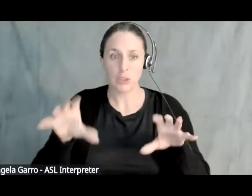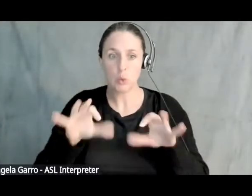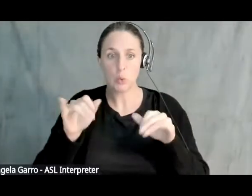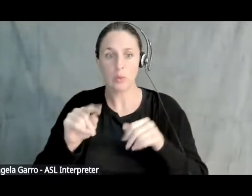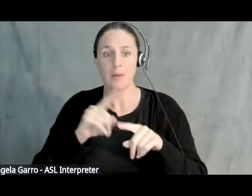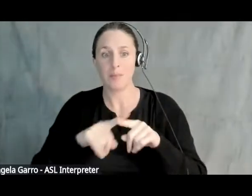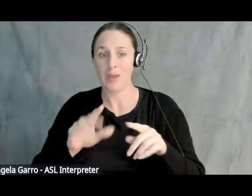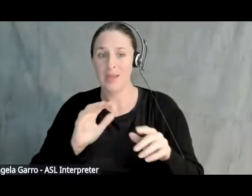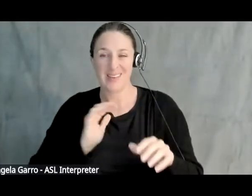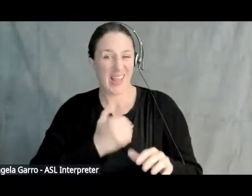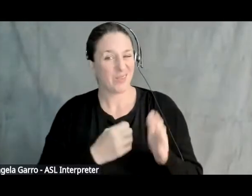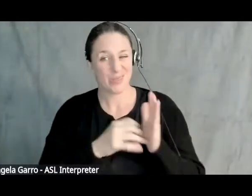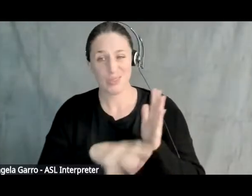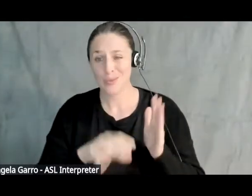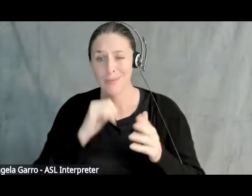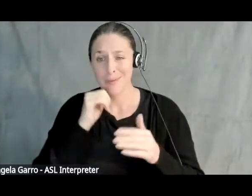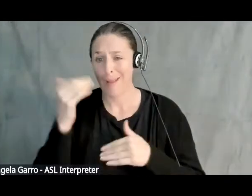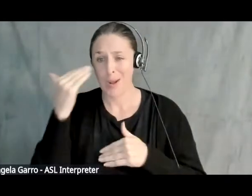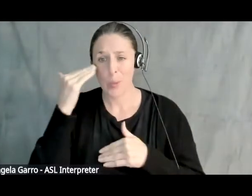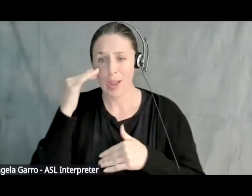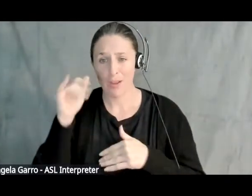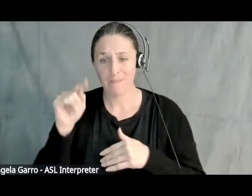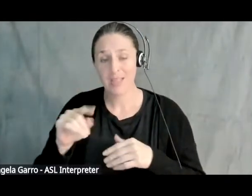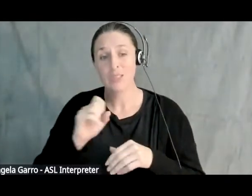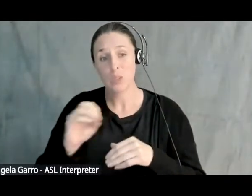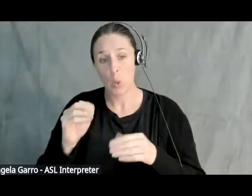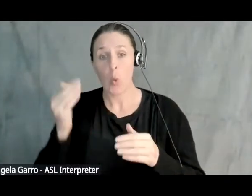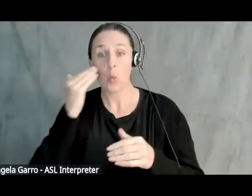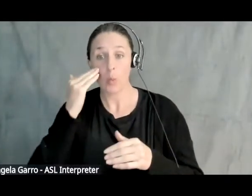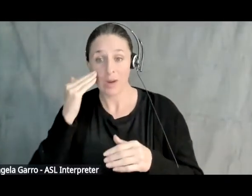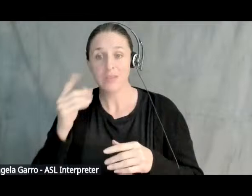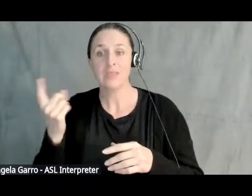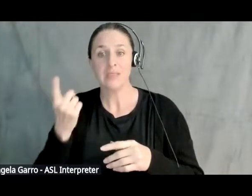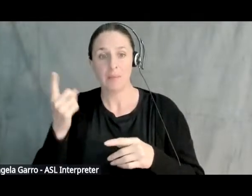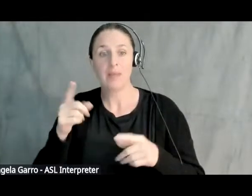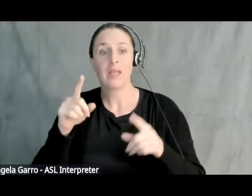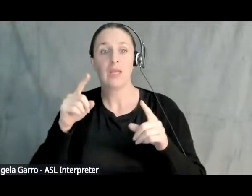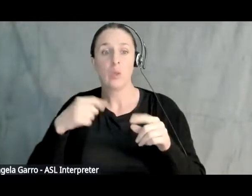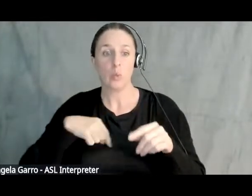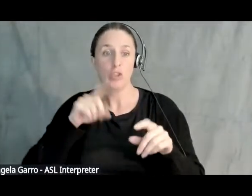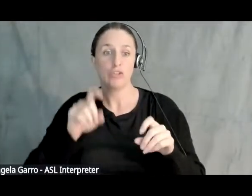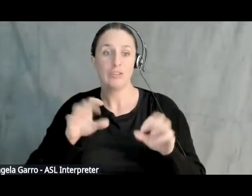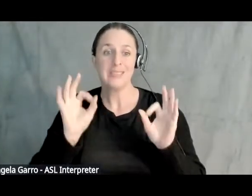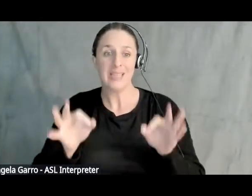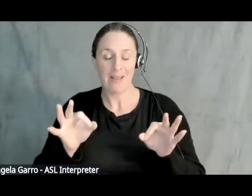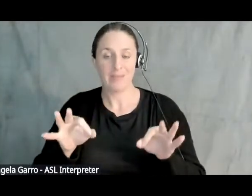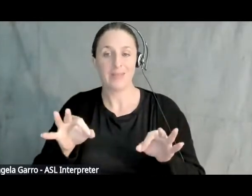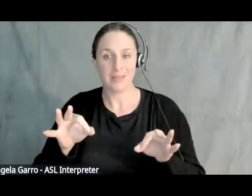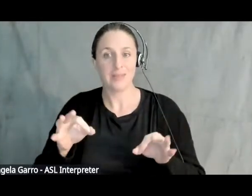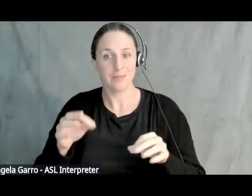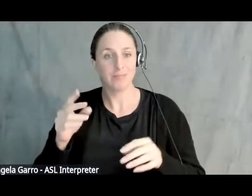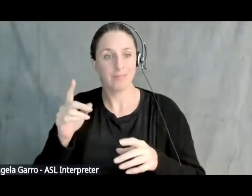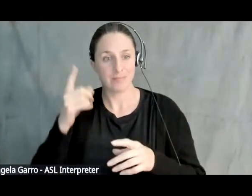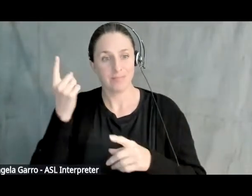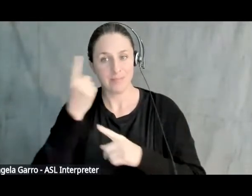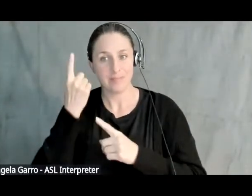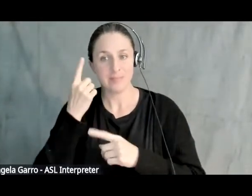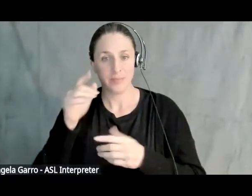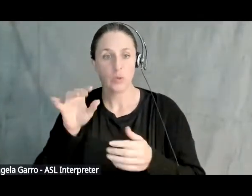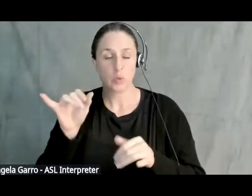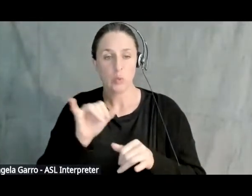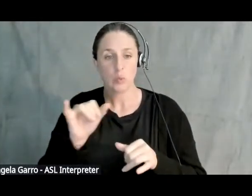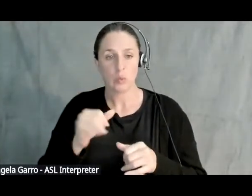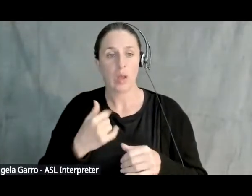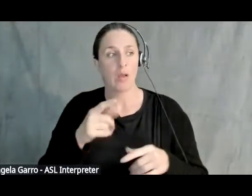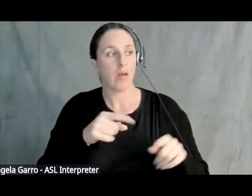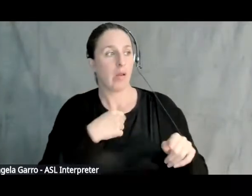students aren't even aware of it. So awareness is definitely something we should be taking account of too. Yeah, and I wanted to kind of piggyback off of